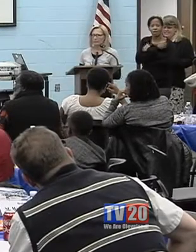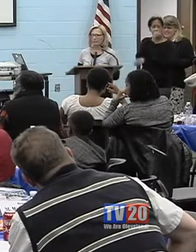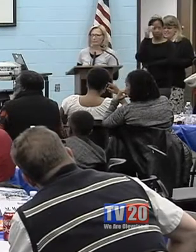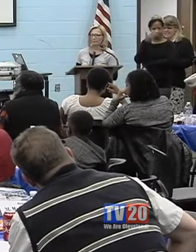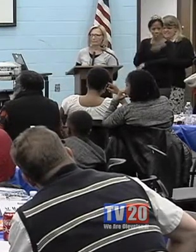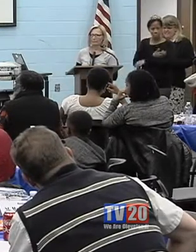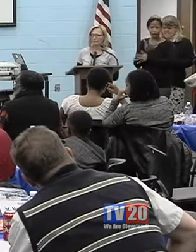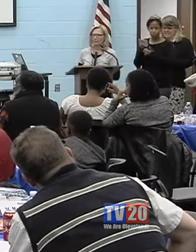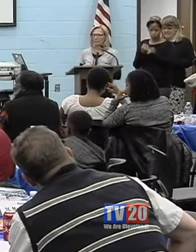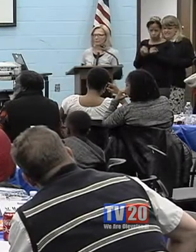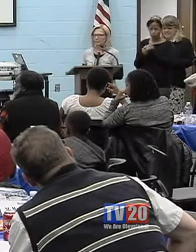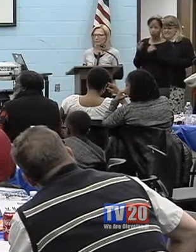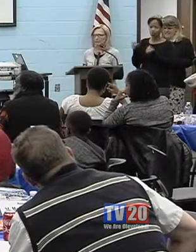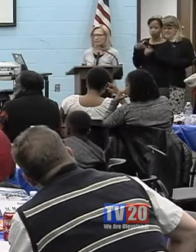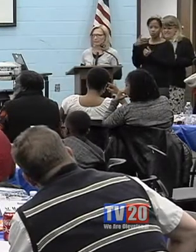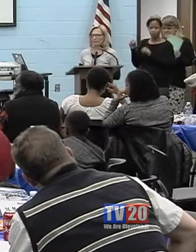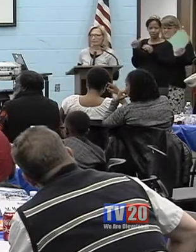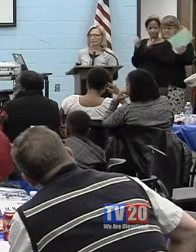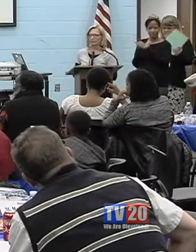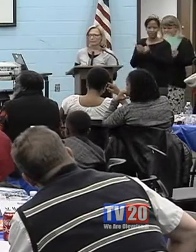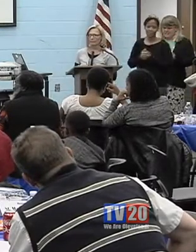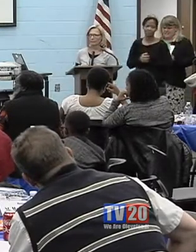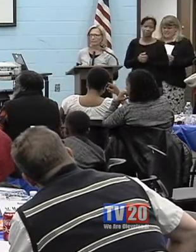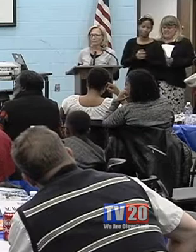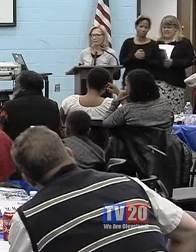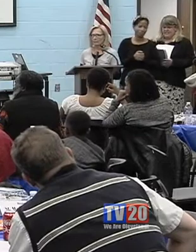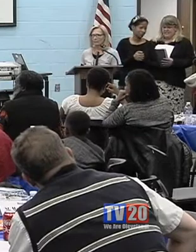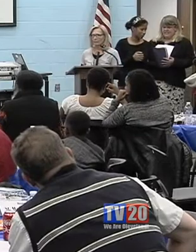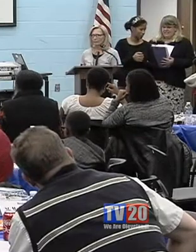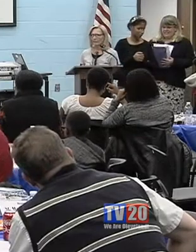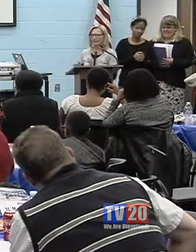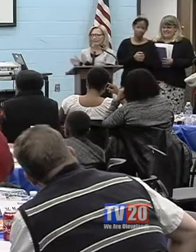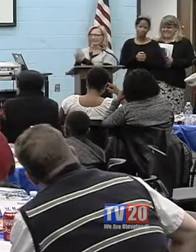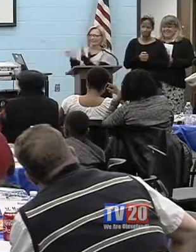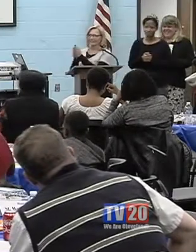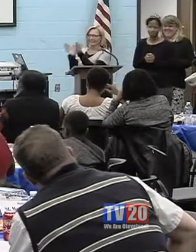we got lost. Now I have vision, but he brought me back.